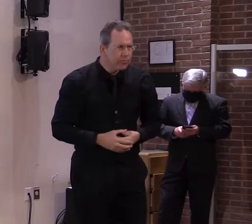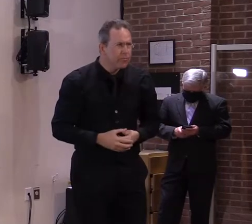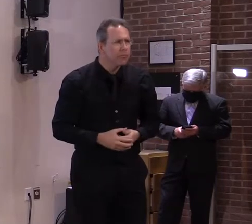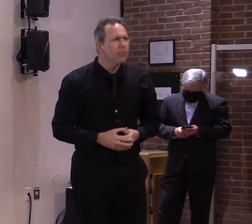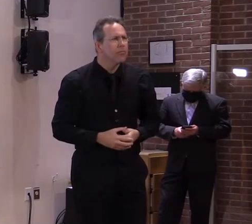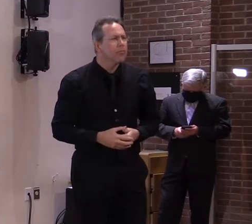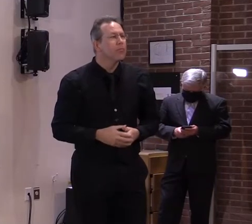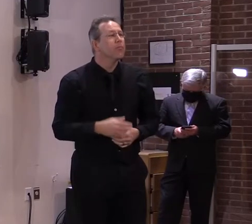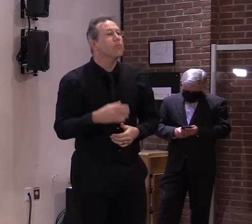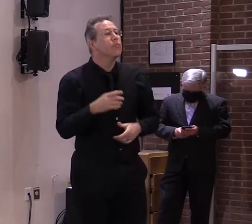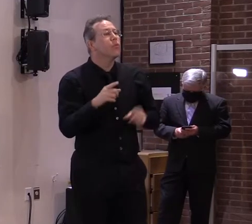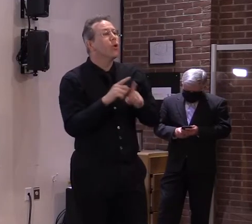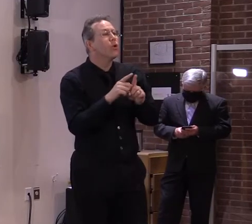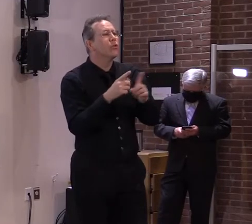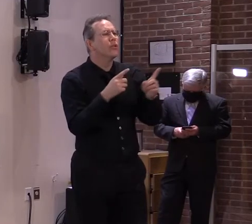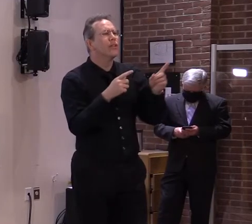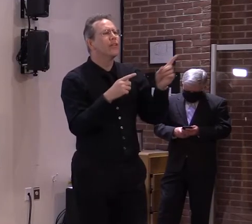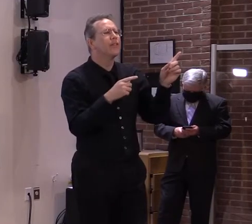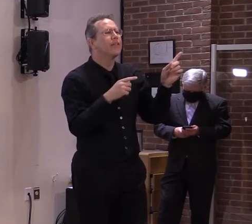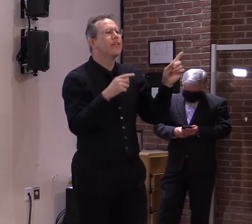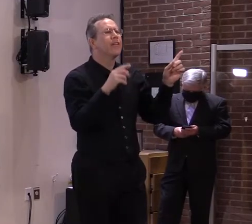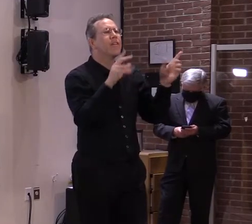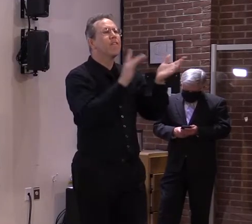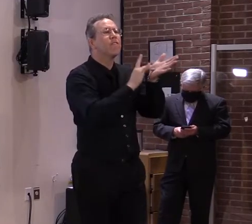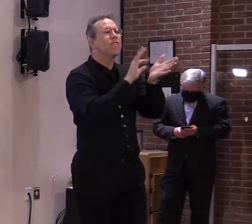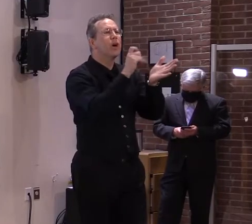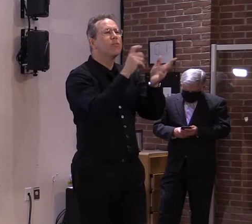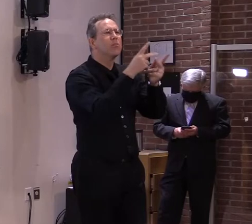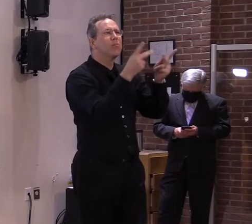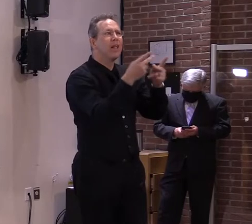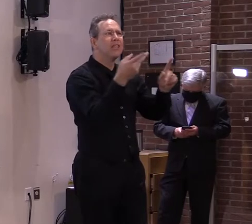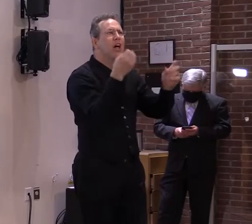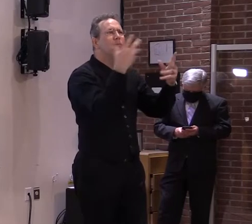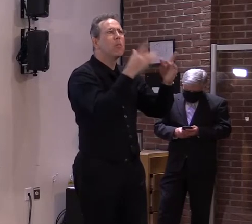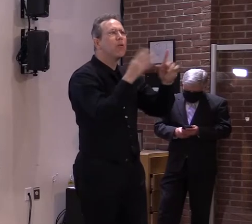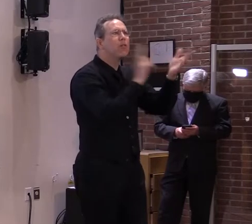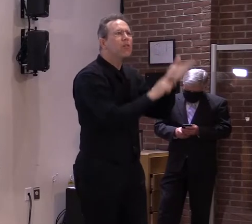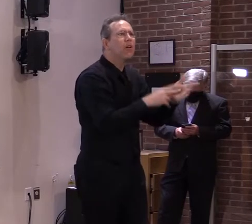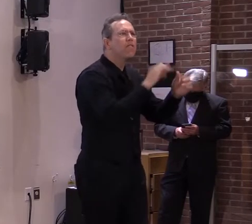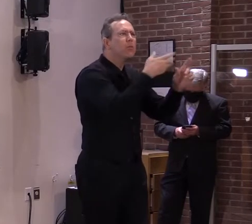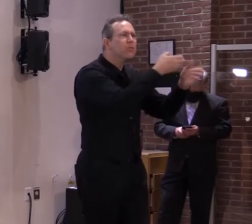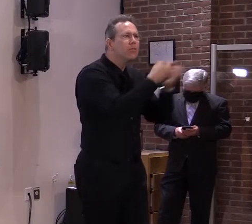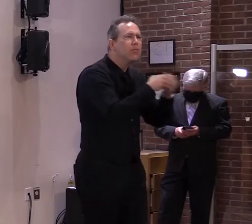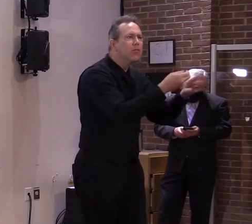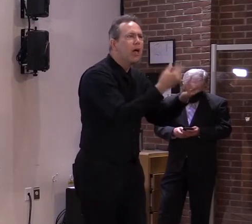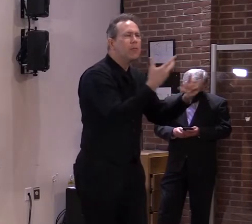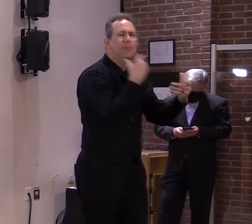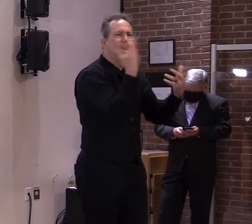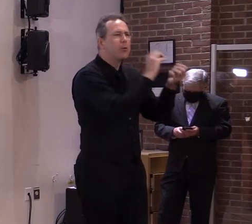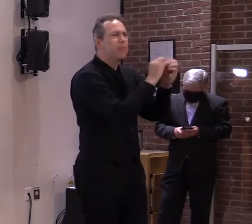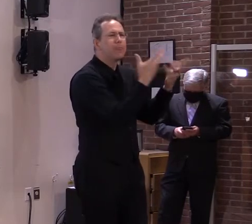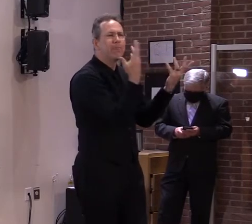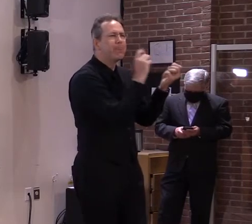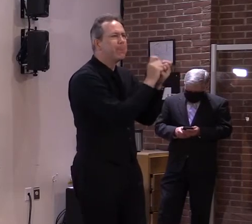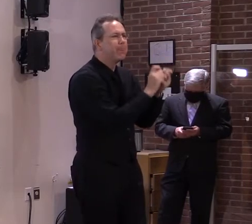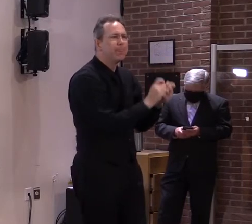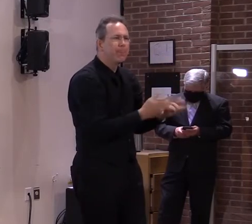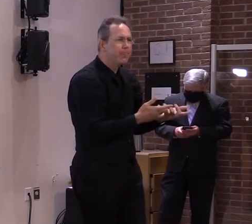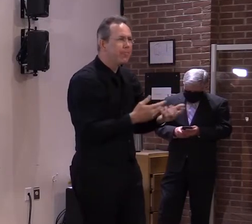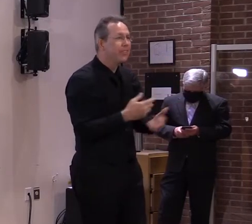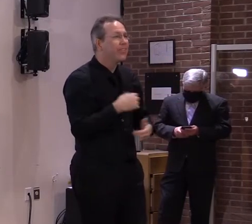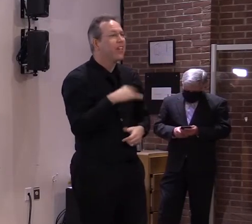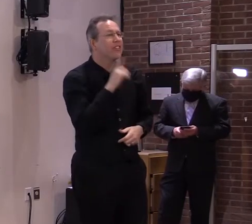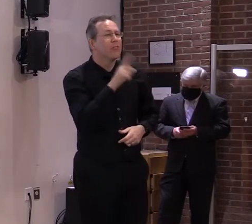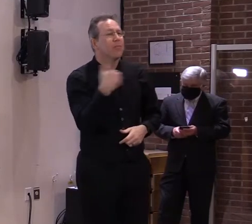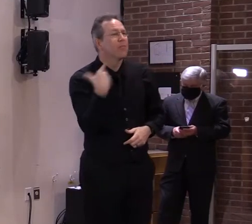as well. So that's why I've said from the beginning that I had wished, hoped that the federal government would just